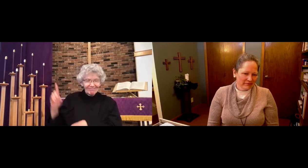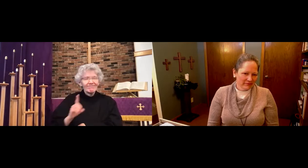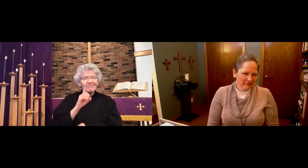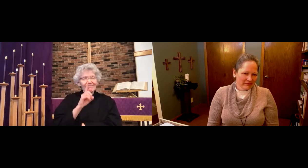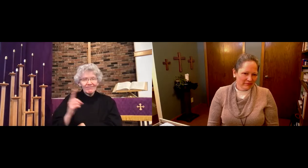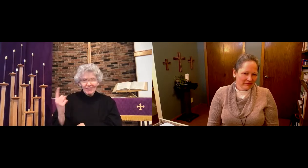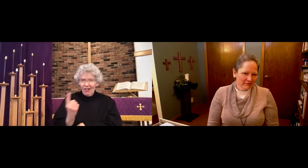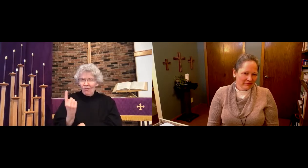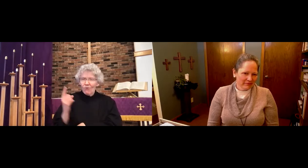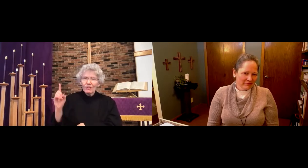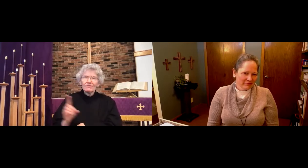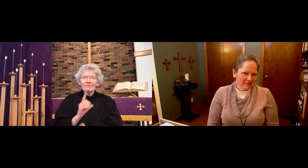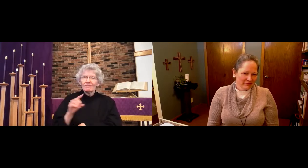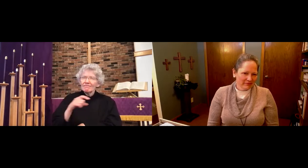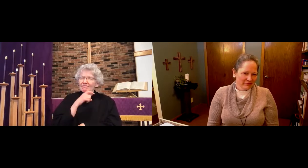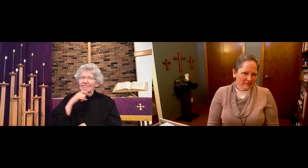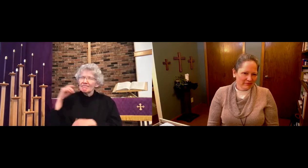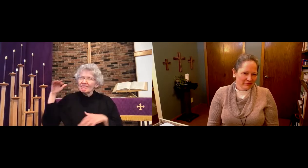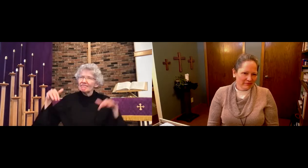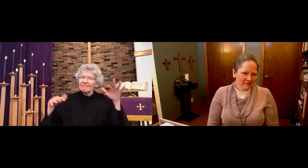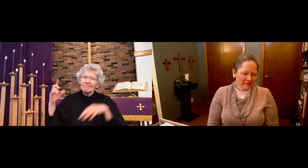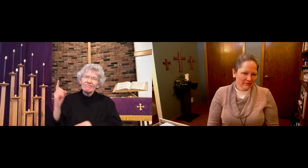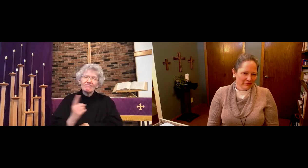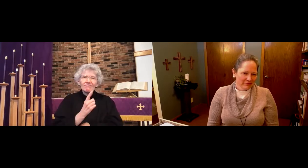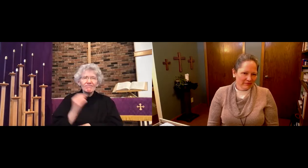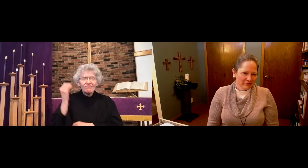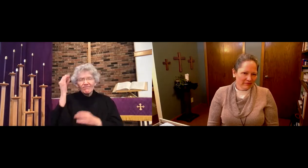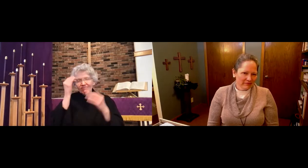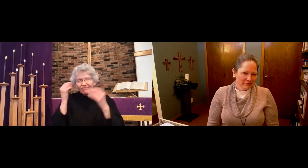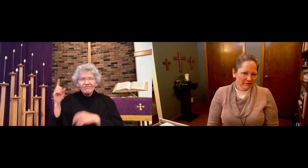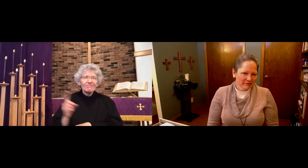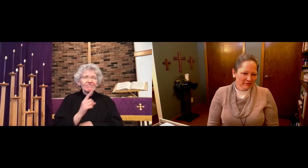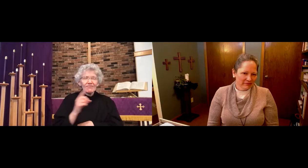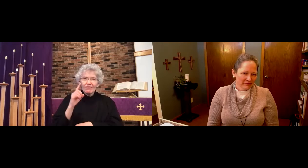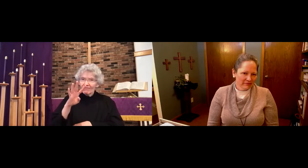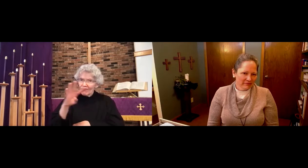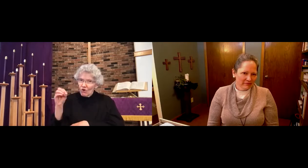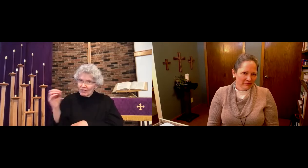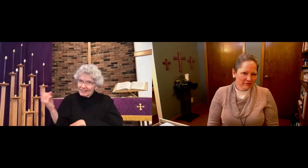The reason Lent is 40 days is because Jesus was in the wilderness for 40 days.